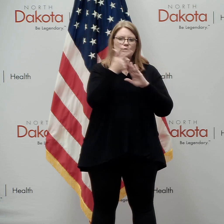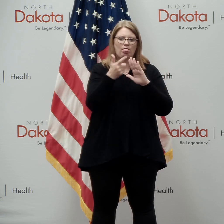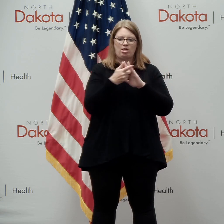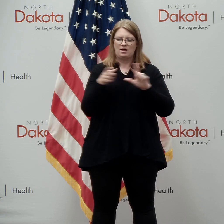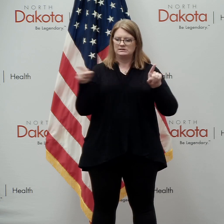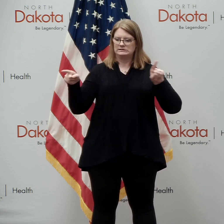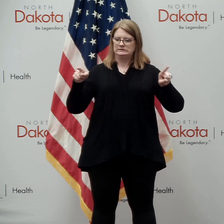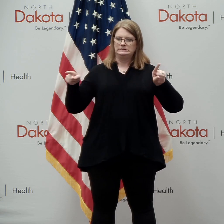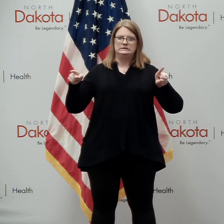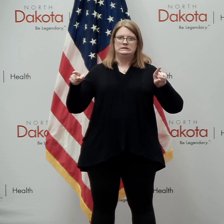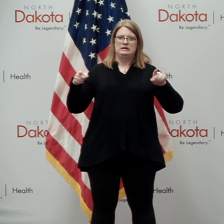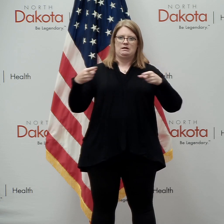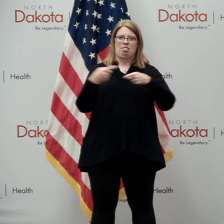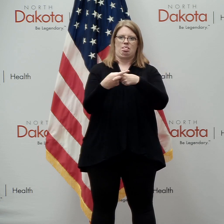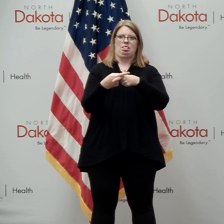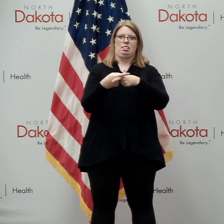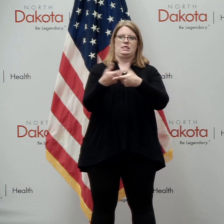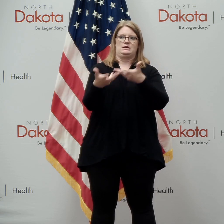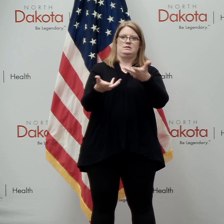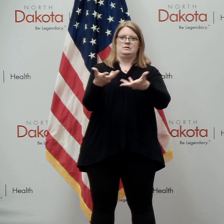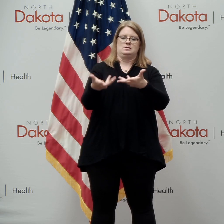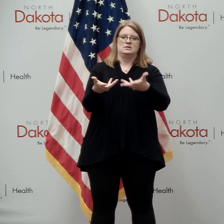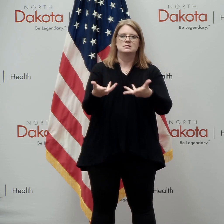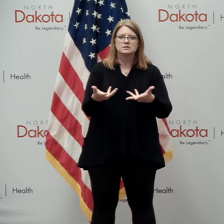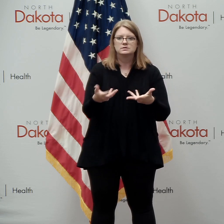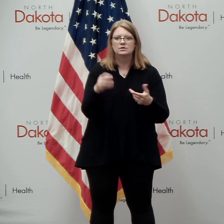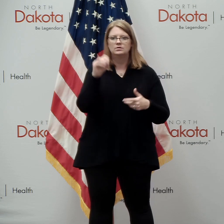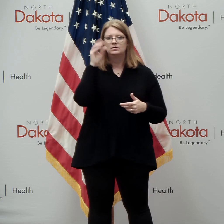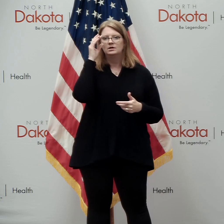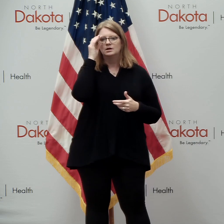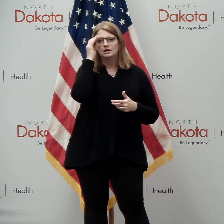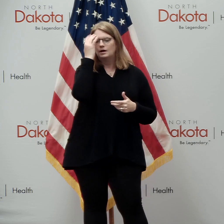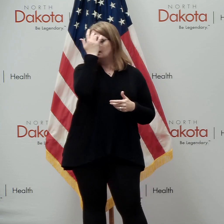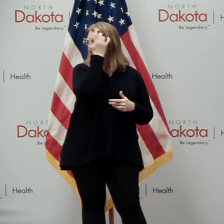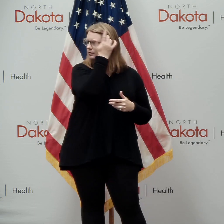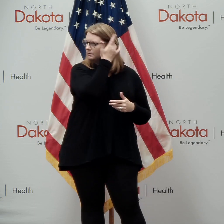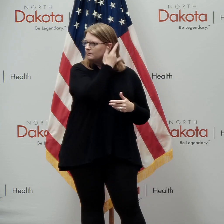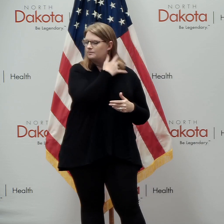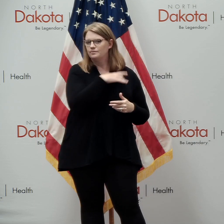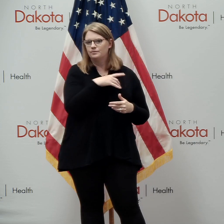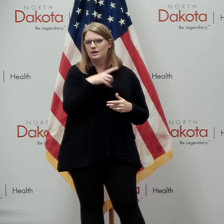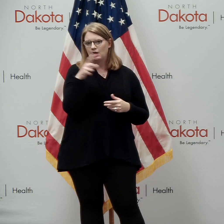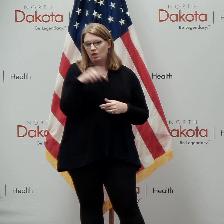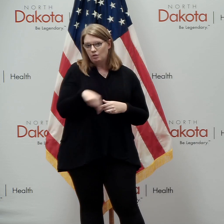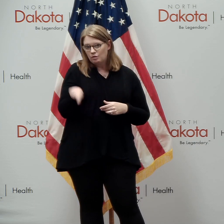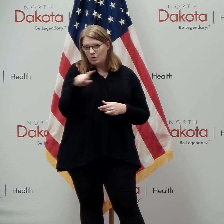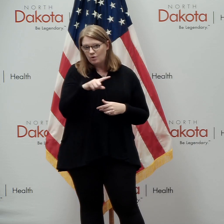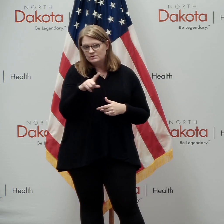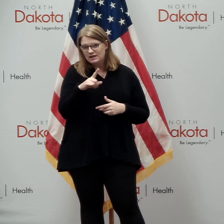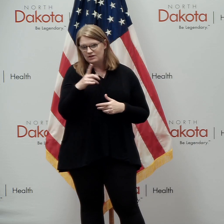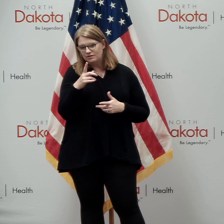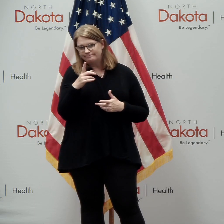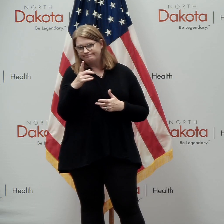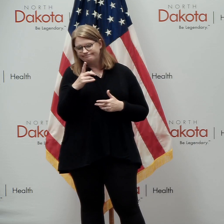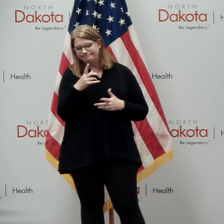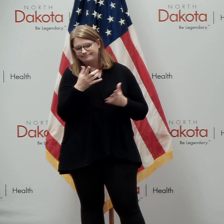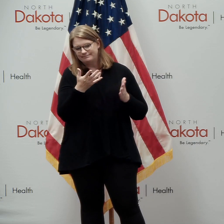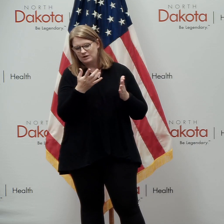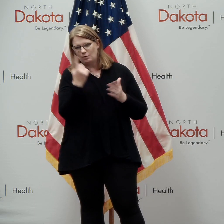that. And so I would just have to say to those that are asking those questions is that we